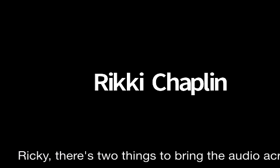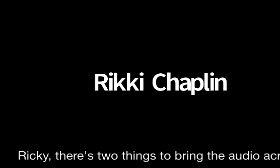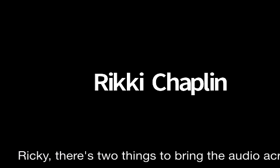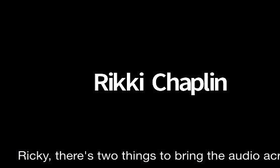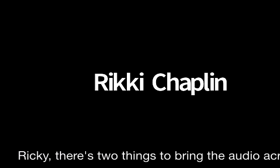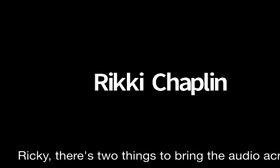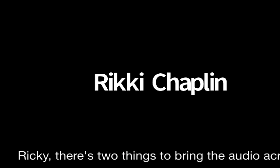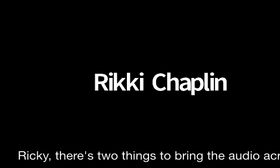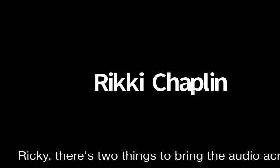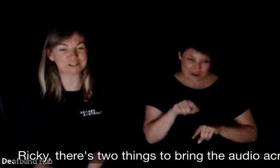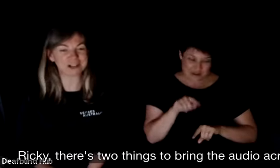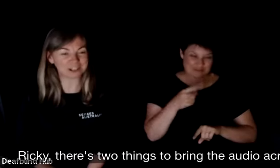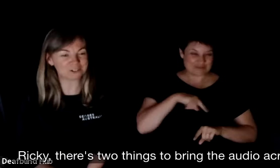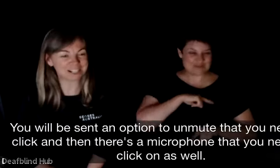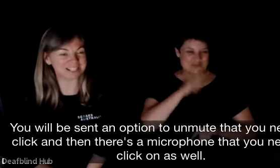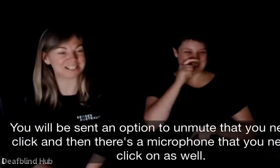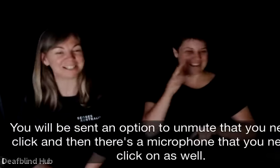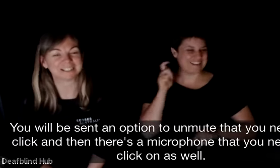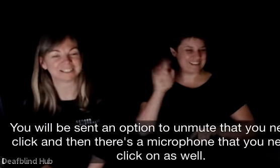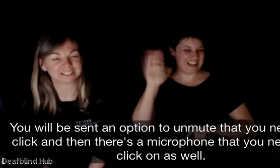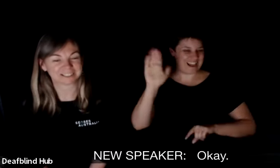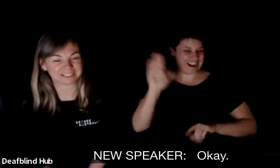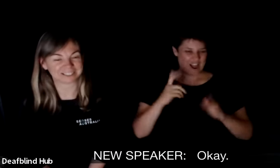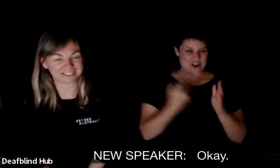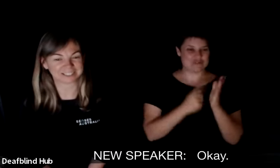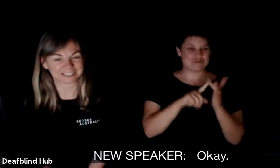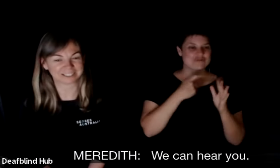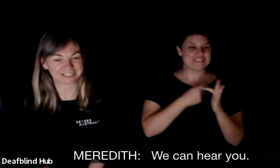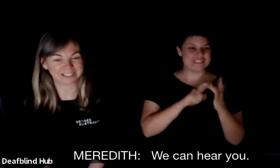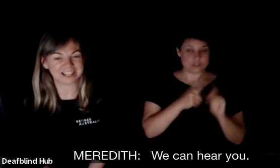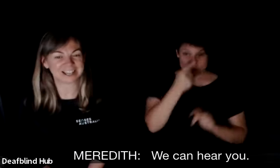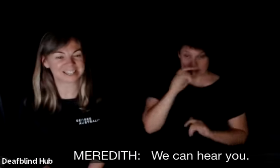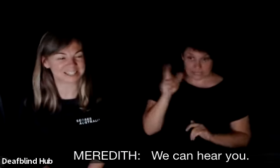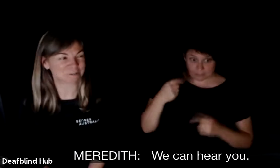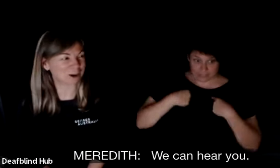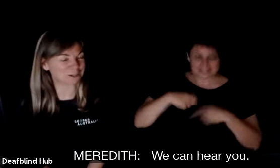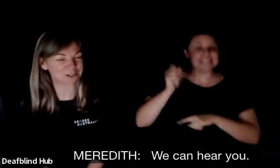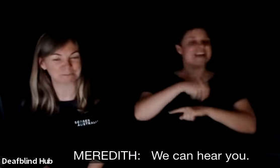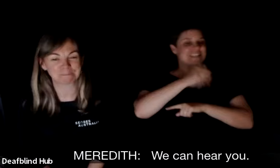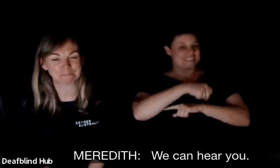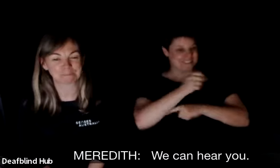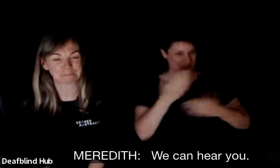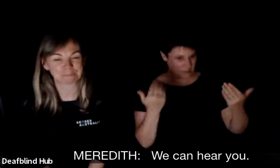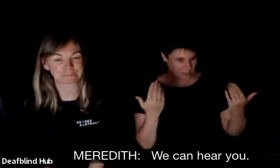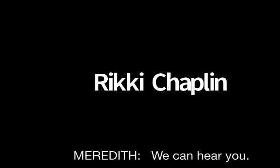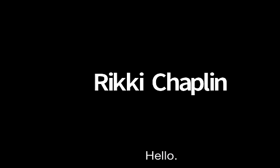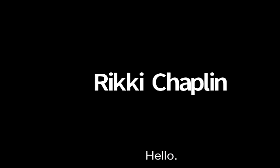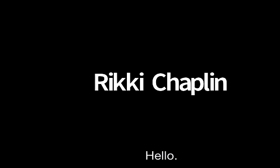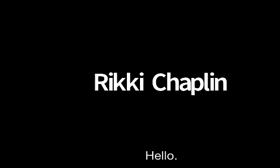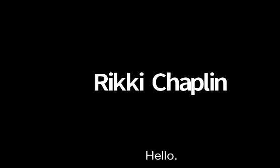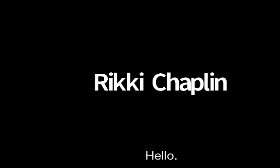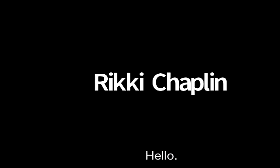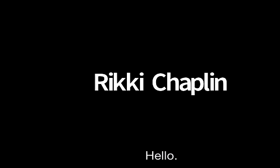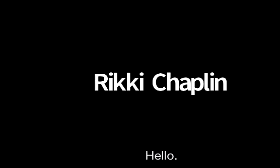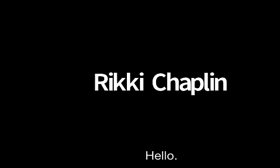Okay. We can hear you. Hello, Ricky. Can you hear me? Yes, welcome.